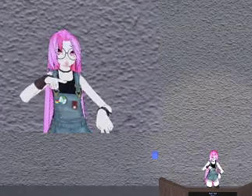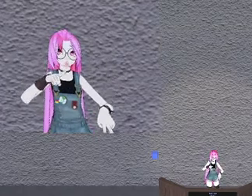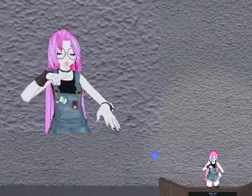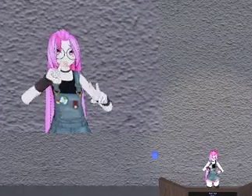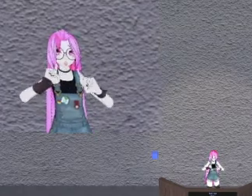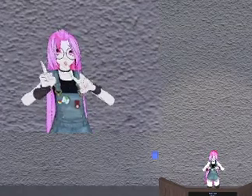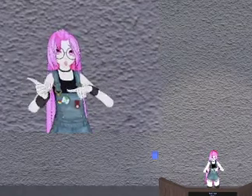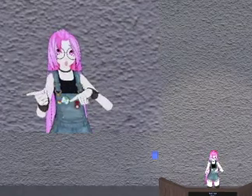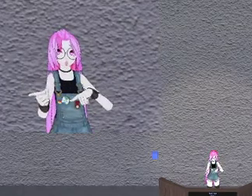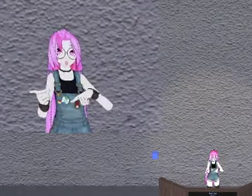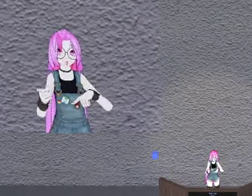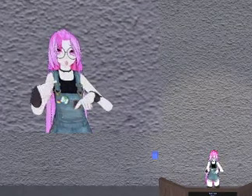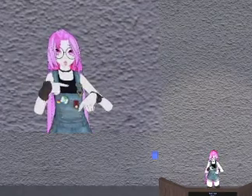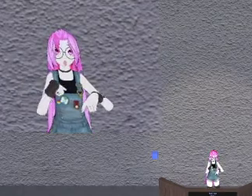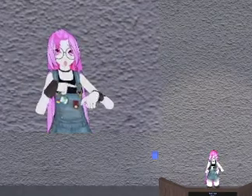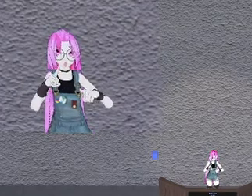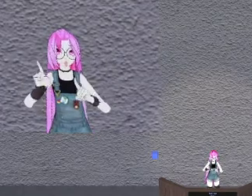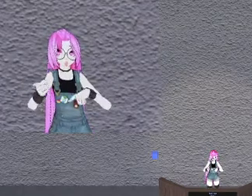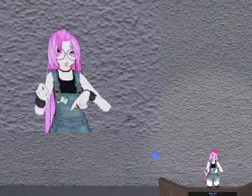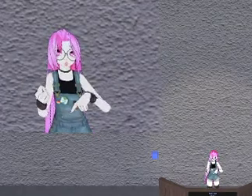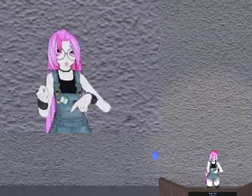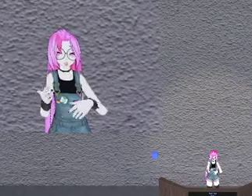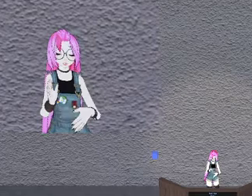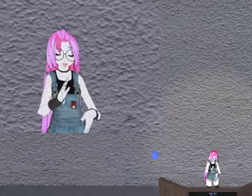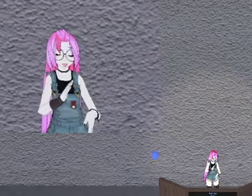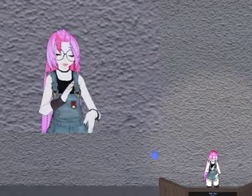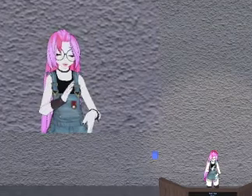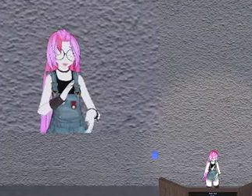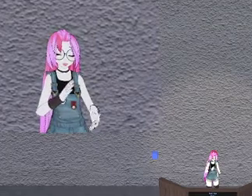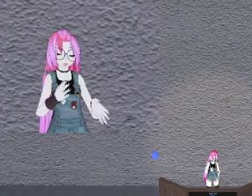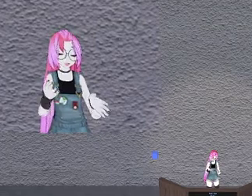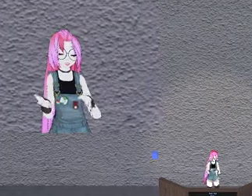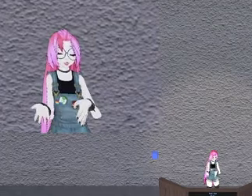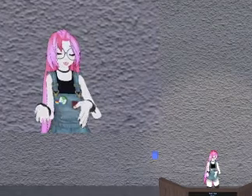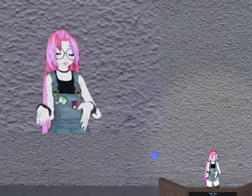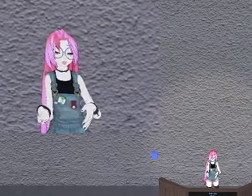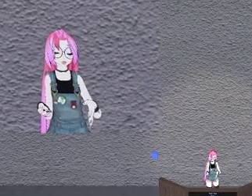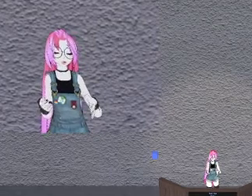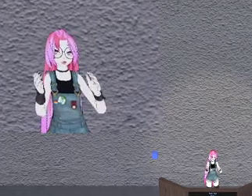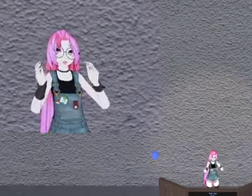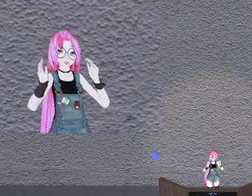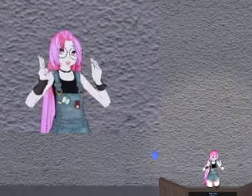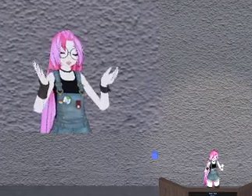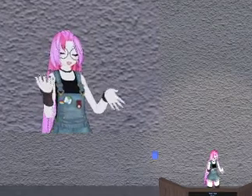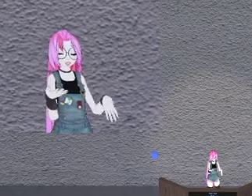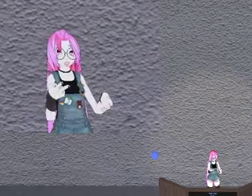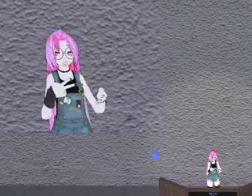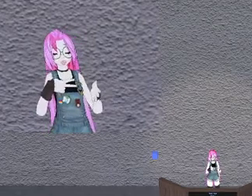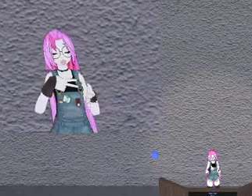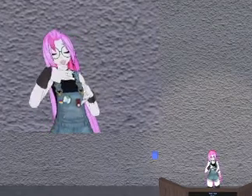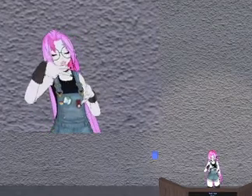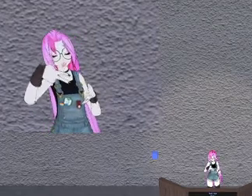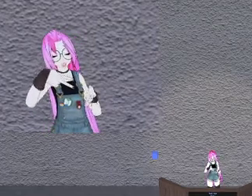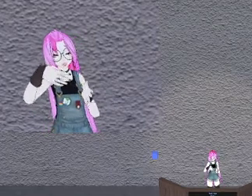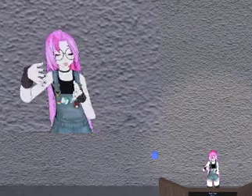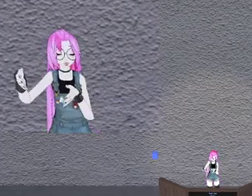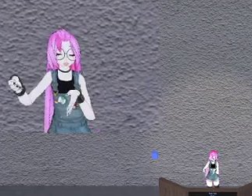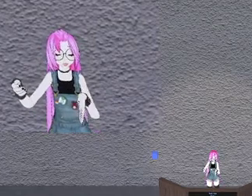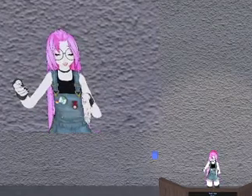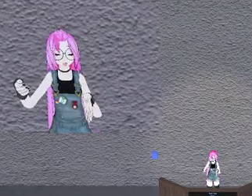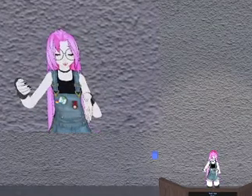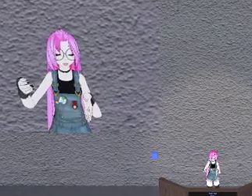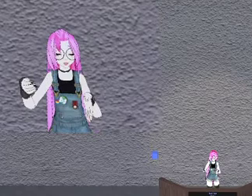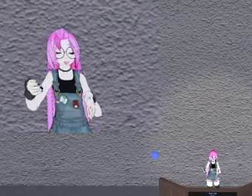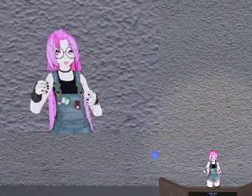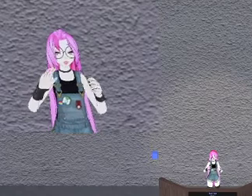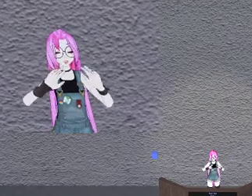I need to go, or like, I'm going, and that's fine, because that's another thing. Like, even though you're maybe not actually getting up and moving